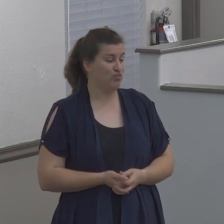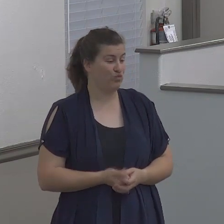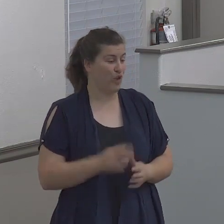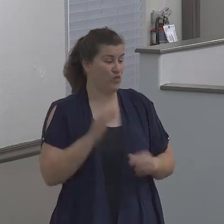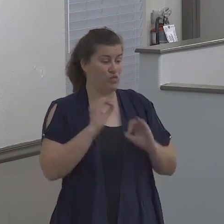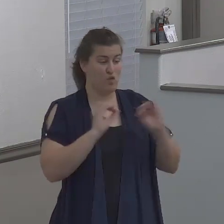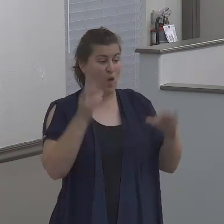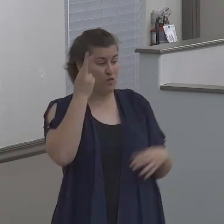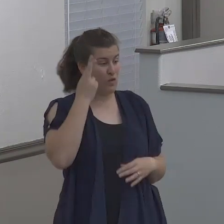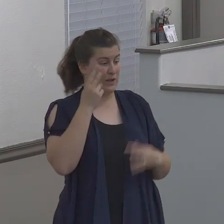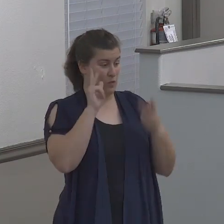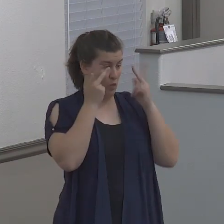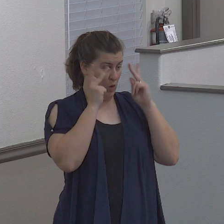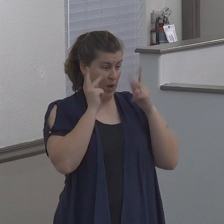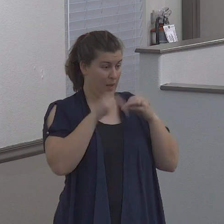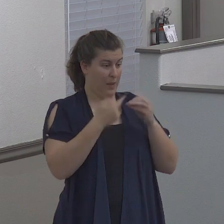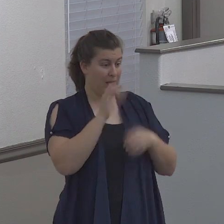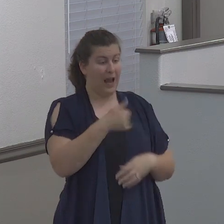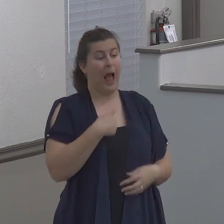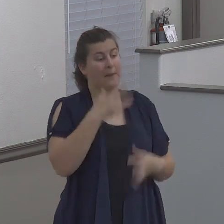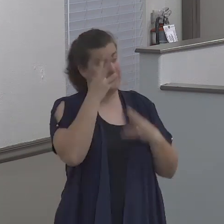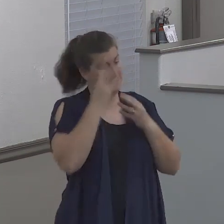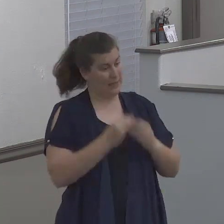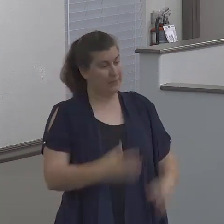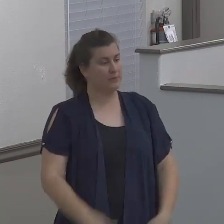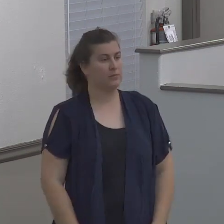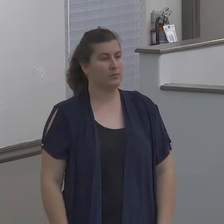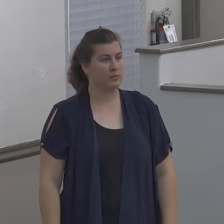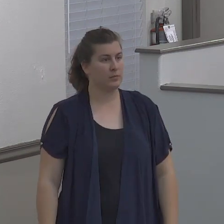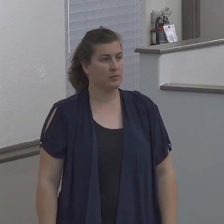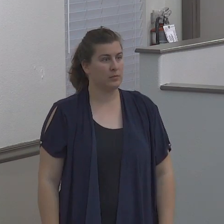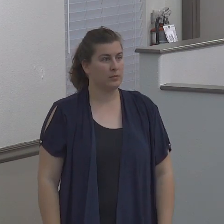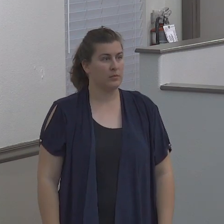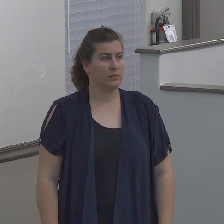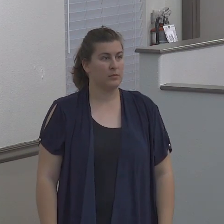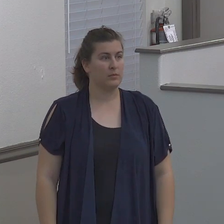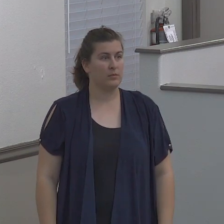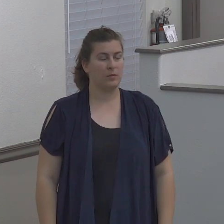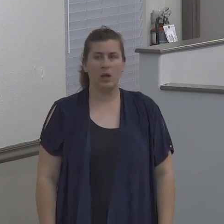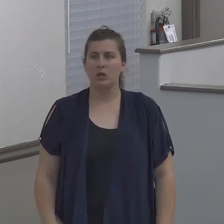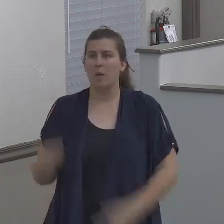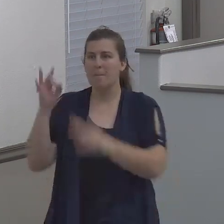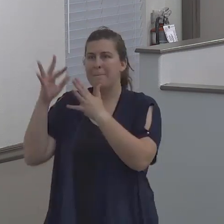no use God and I worrying about it. I'm going to bed. And